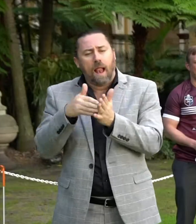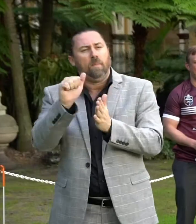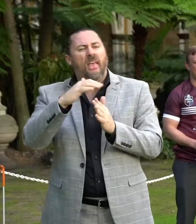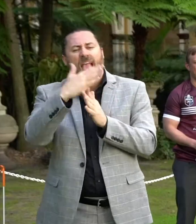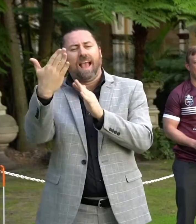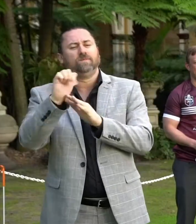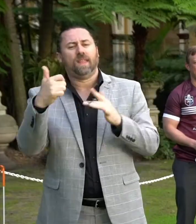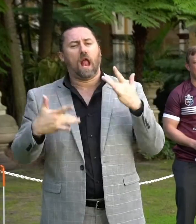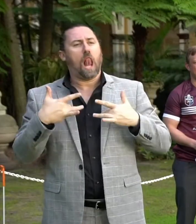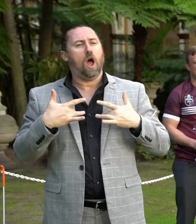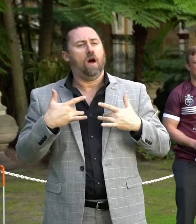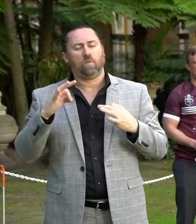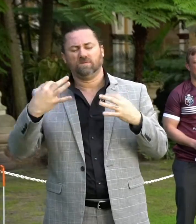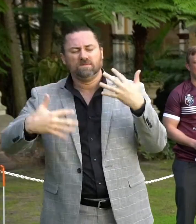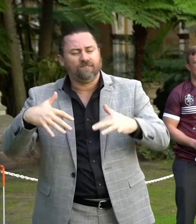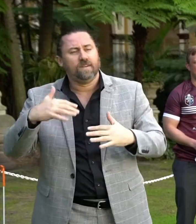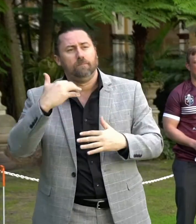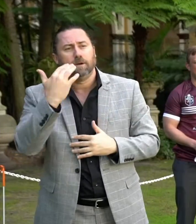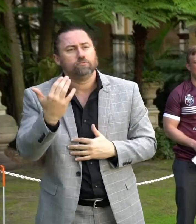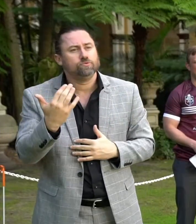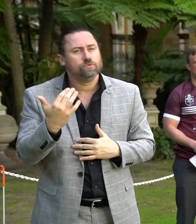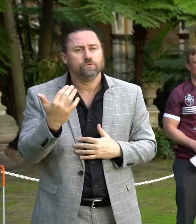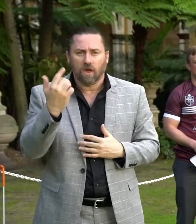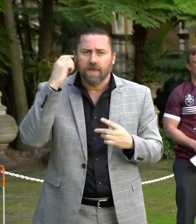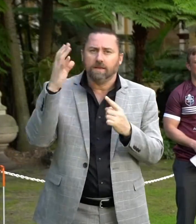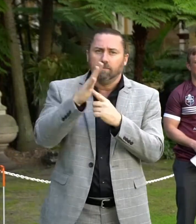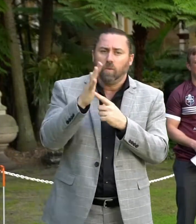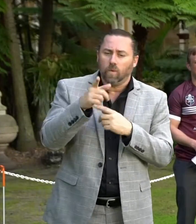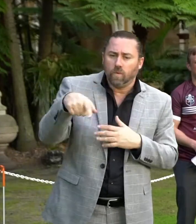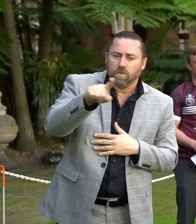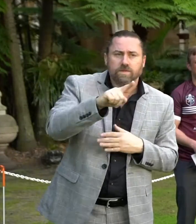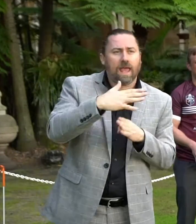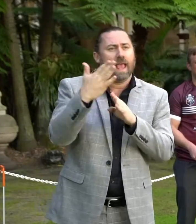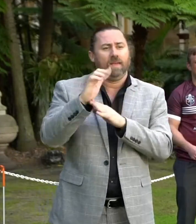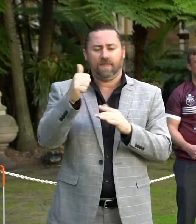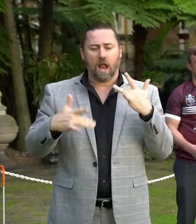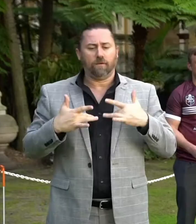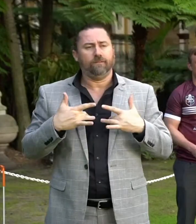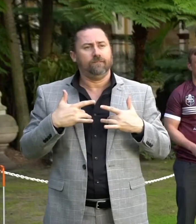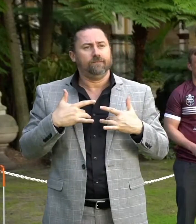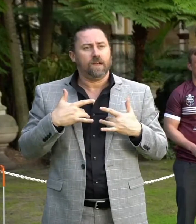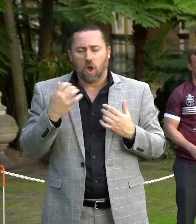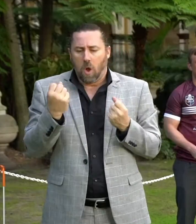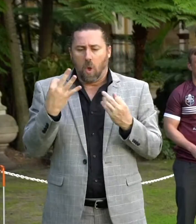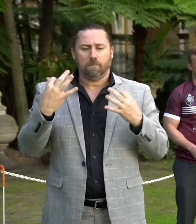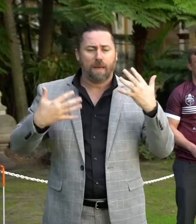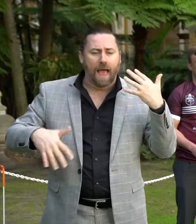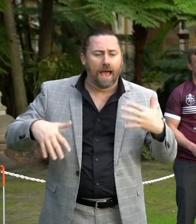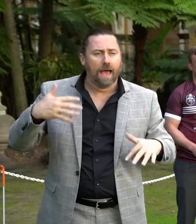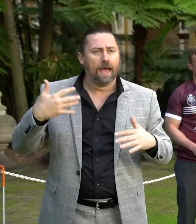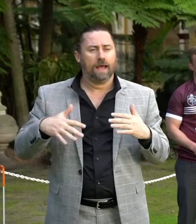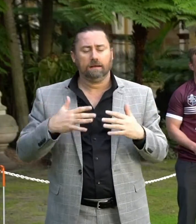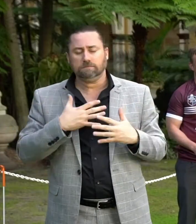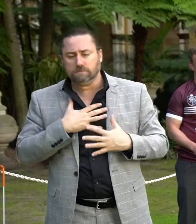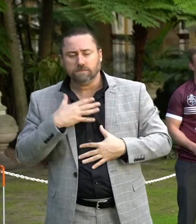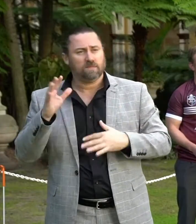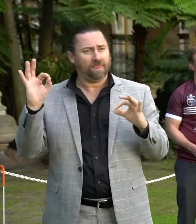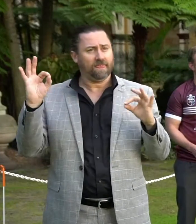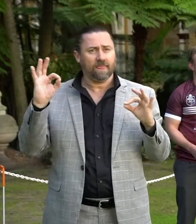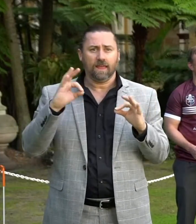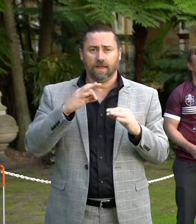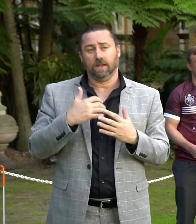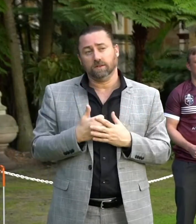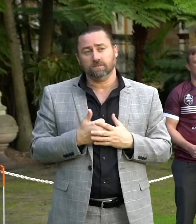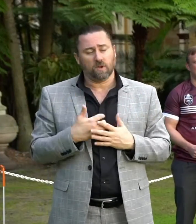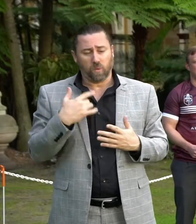everyone has a respectful end of life that is free of pain. And that is why also